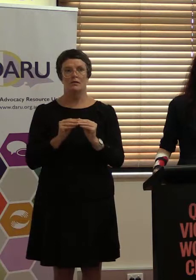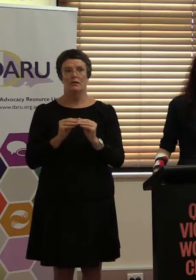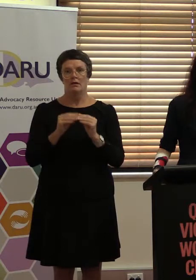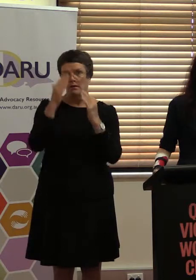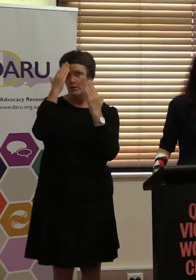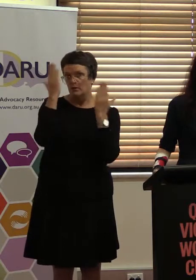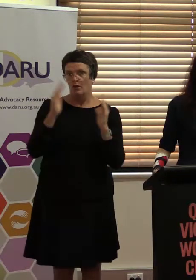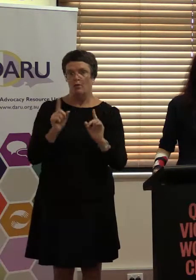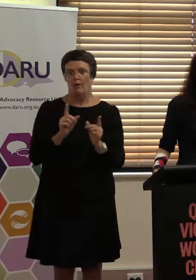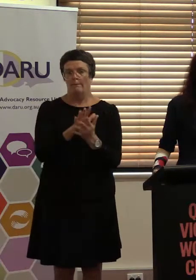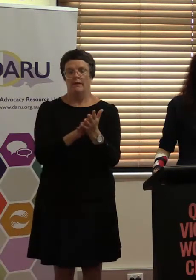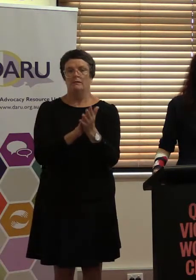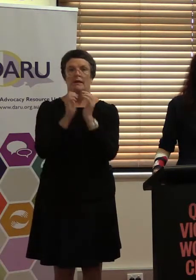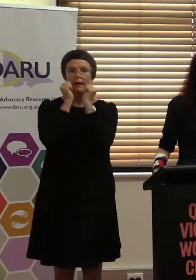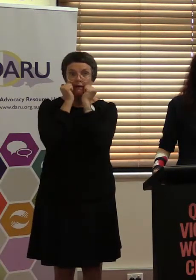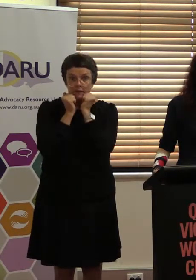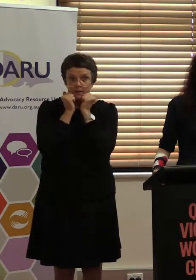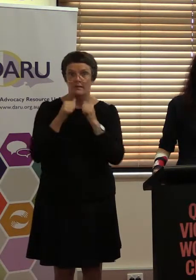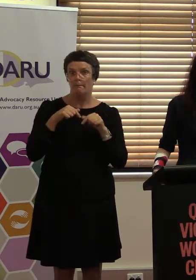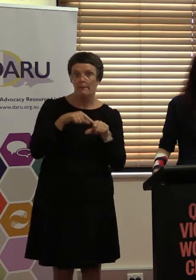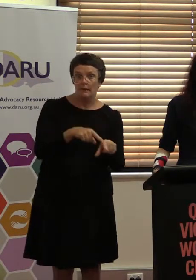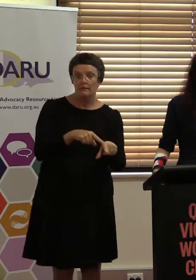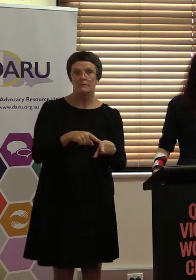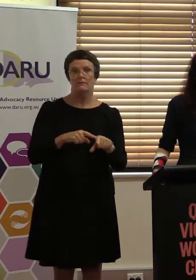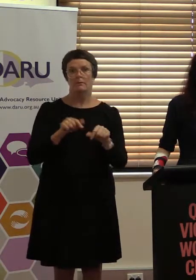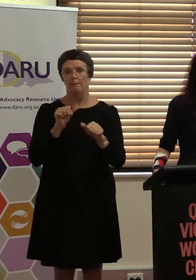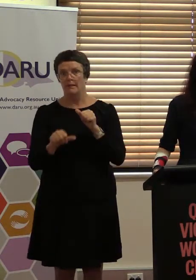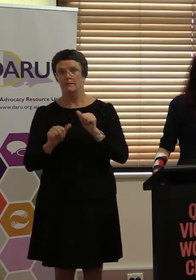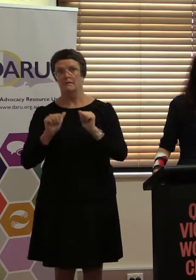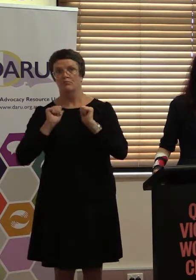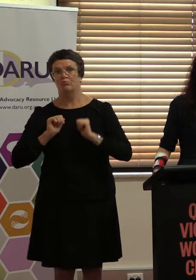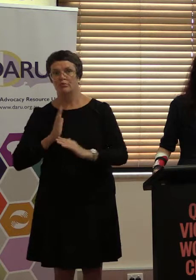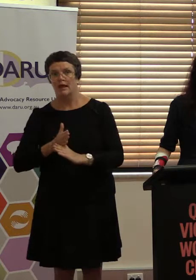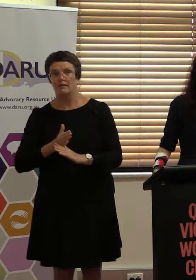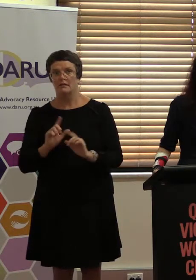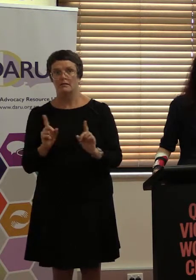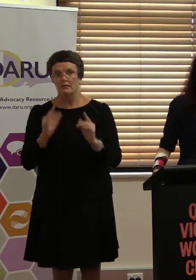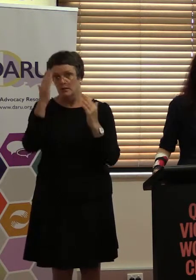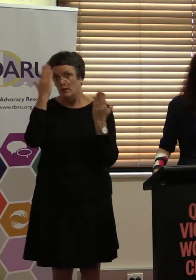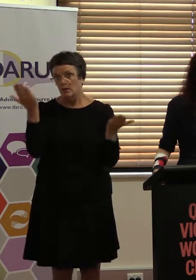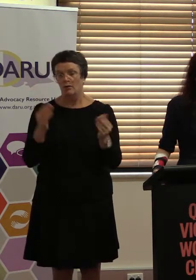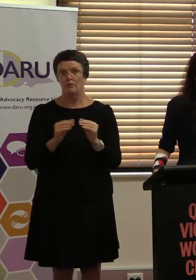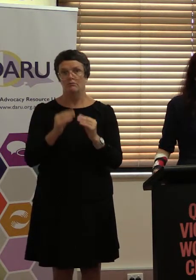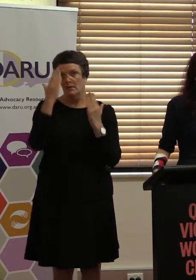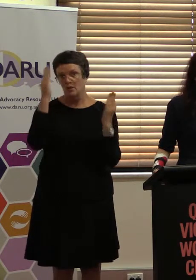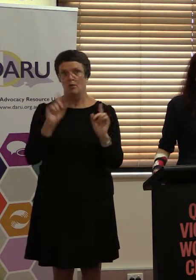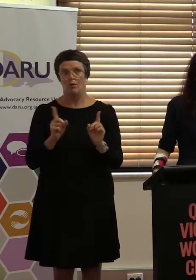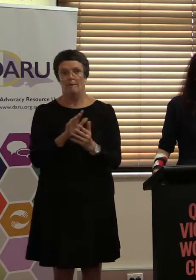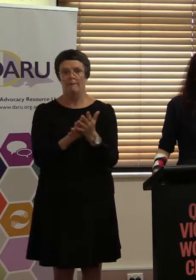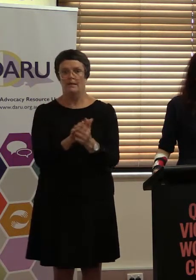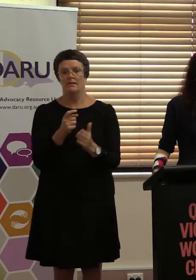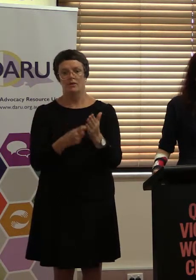term evidence-based means, don't know what the term best practice means, don't know what the term remedial means, don't know